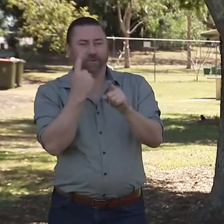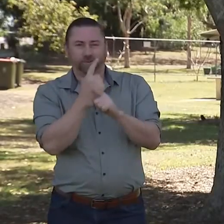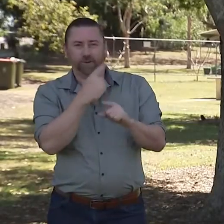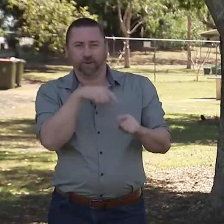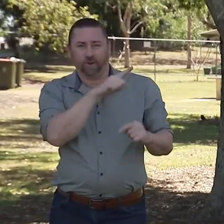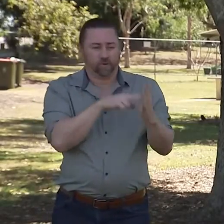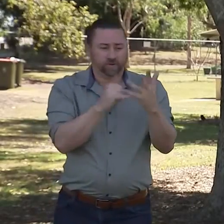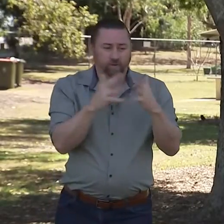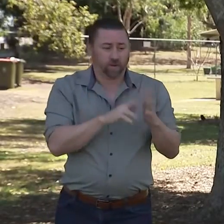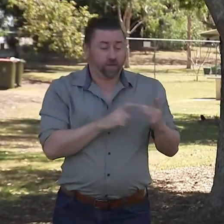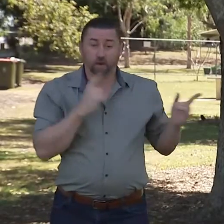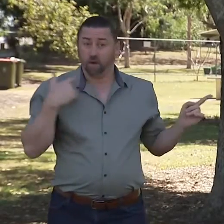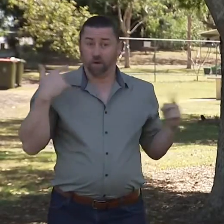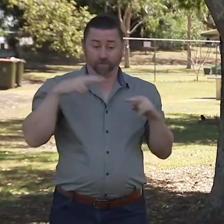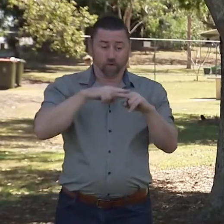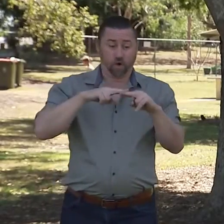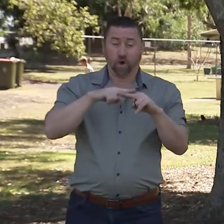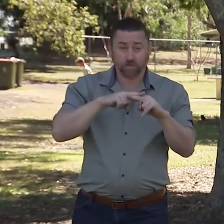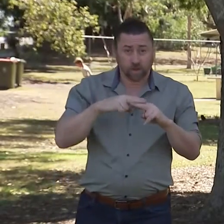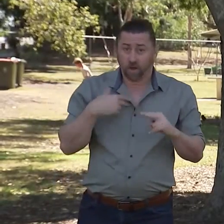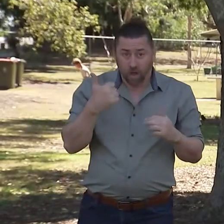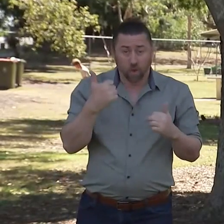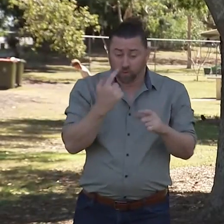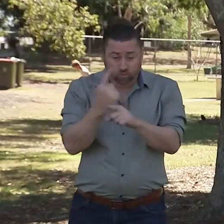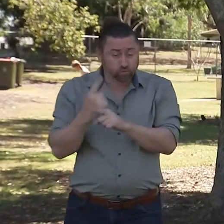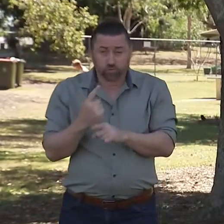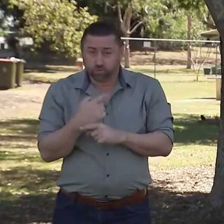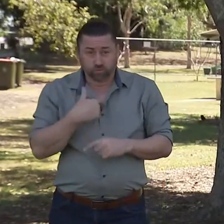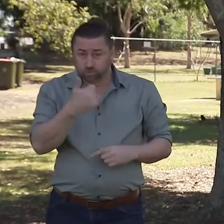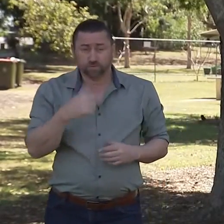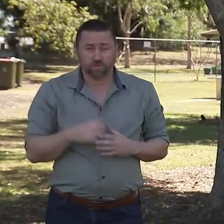Yeah, it was a great discussion on Friday at National Cabinet.